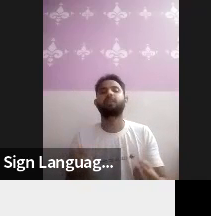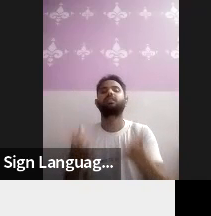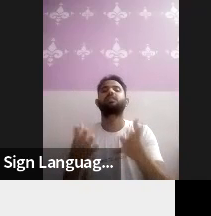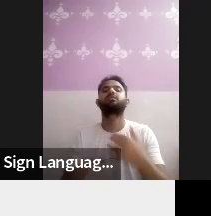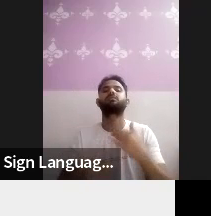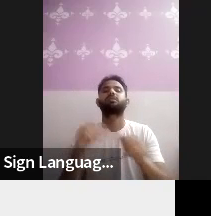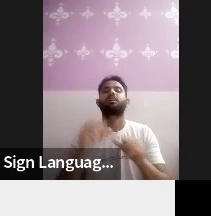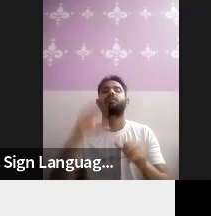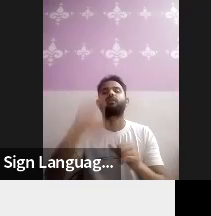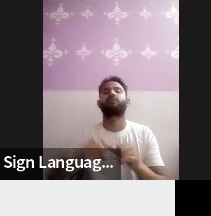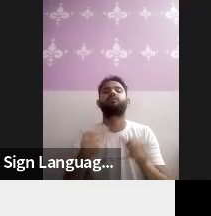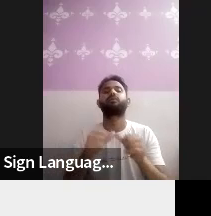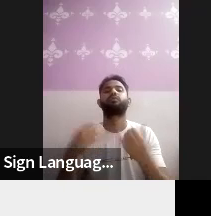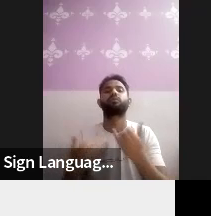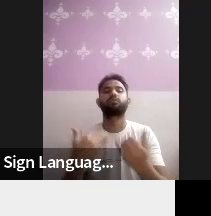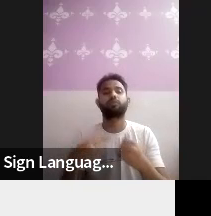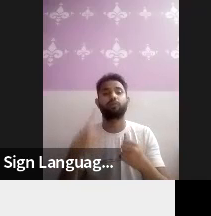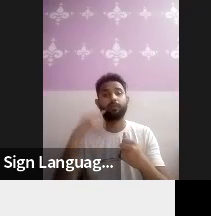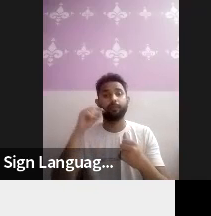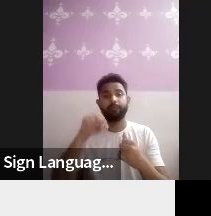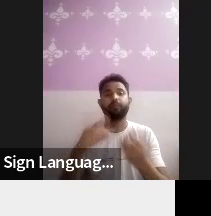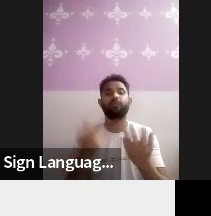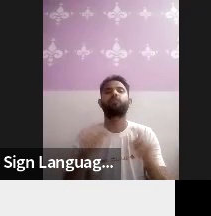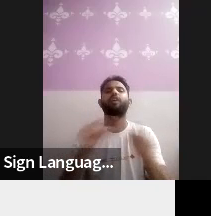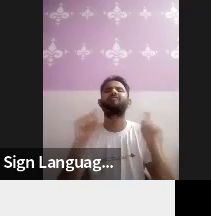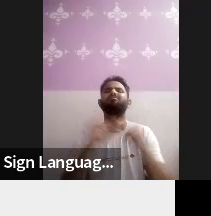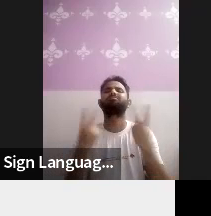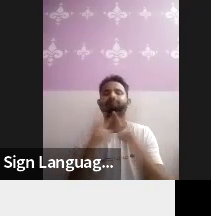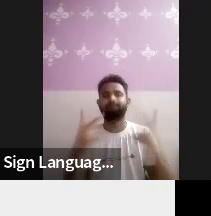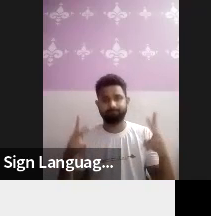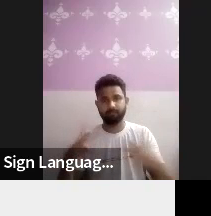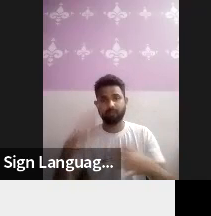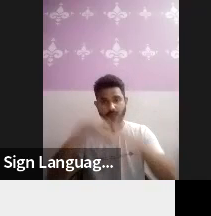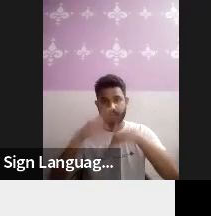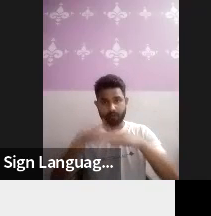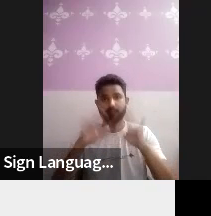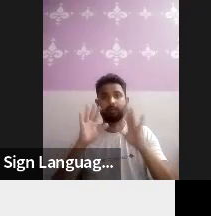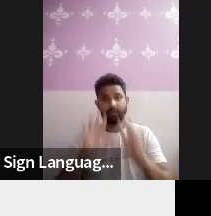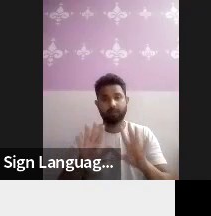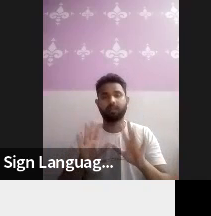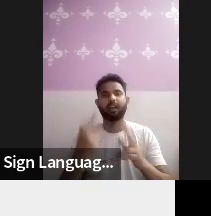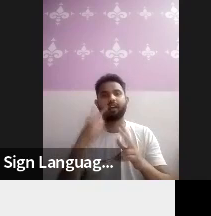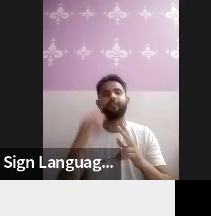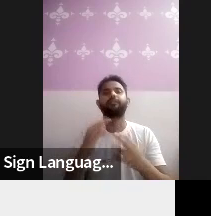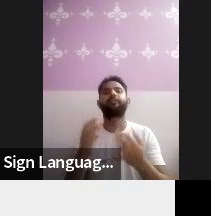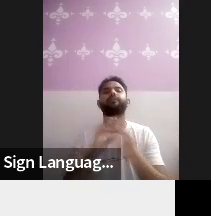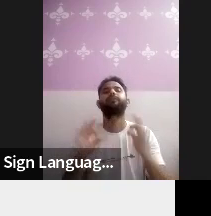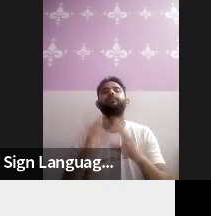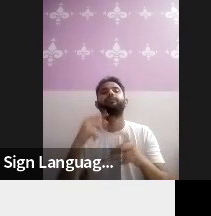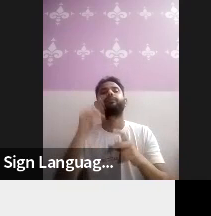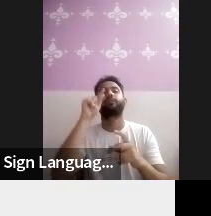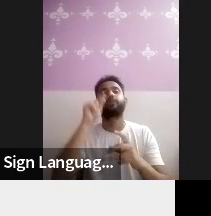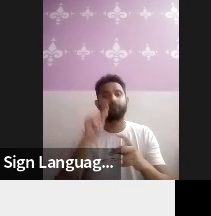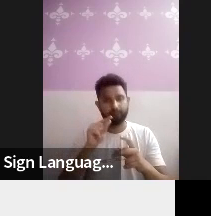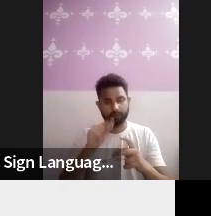extra problem there. So if they're not available, then this is a big issue. So you're writing down the toilet